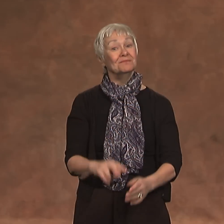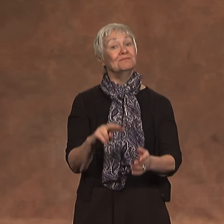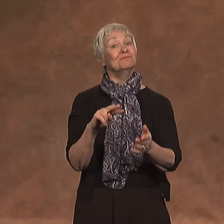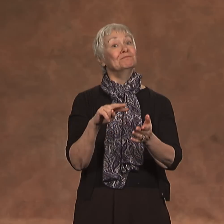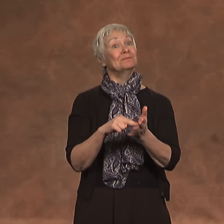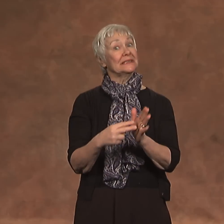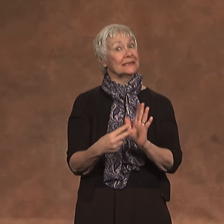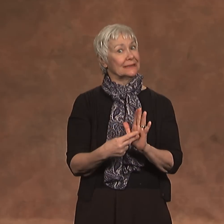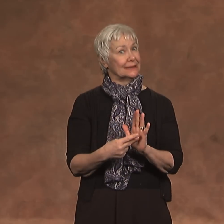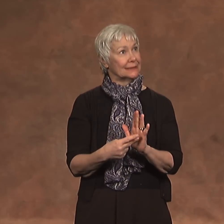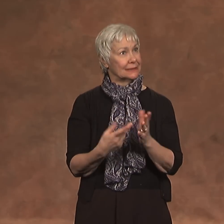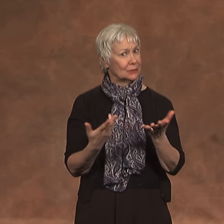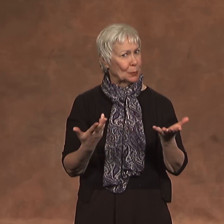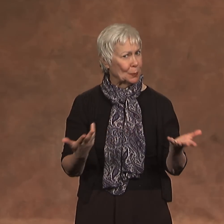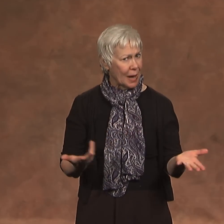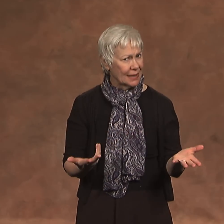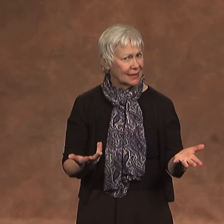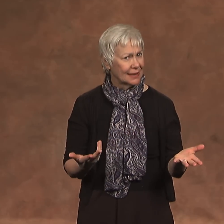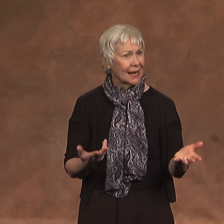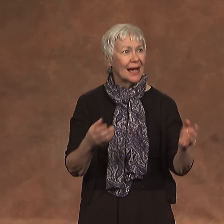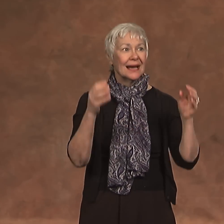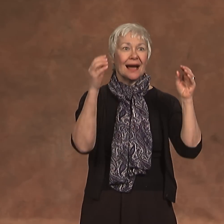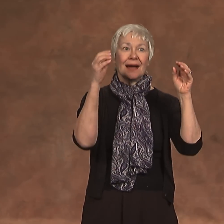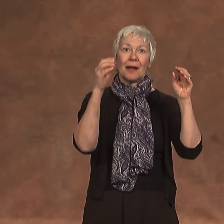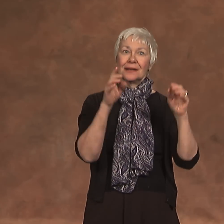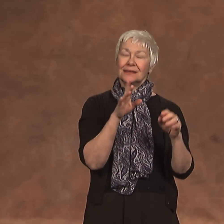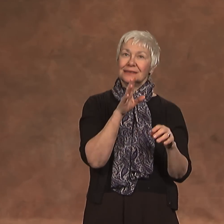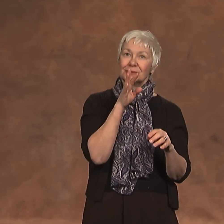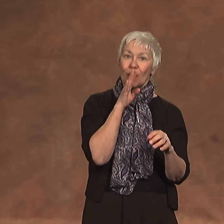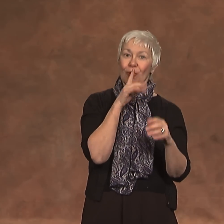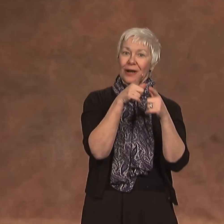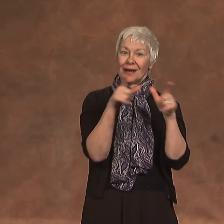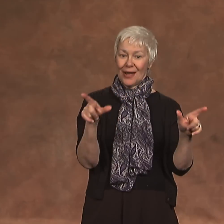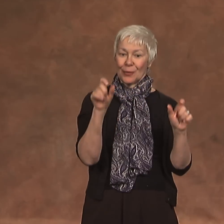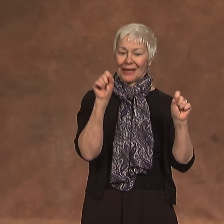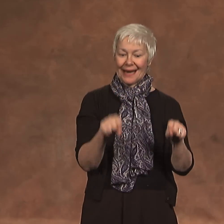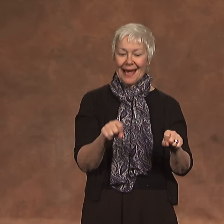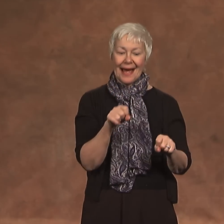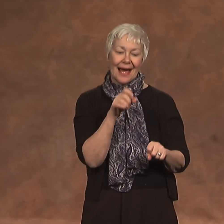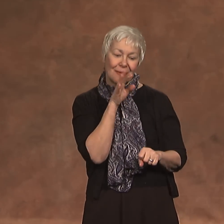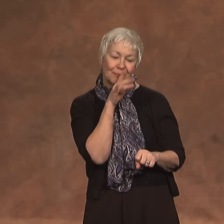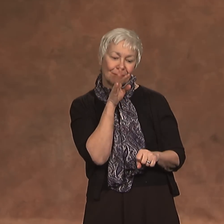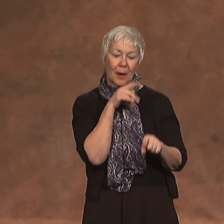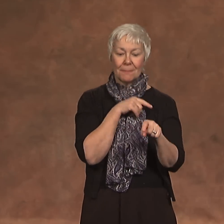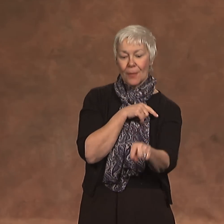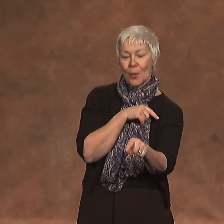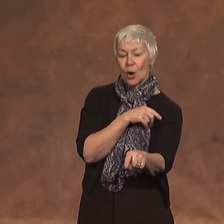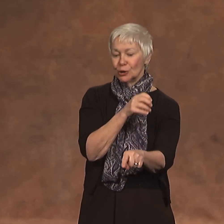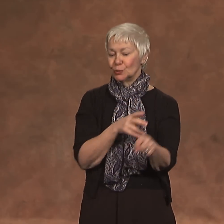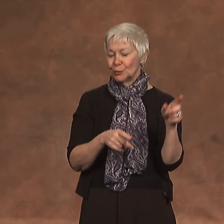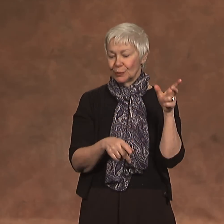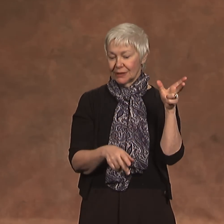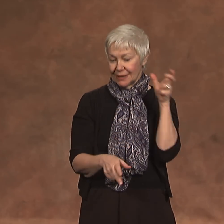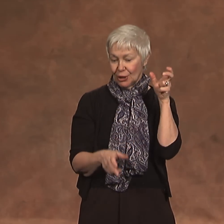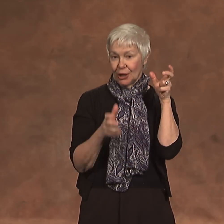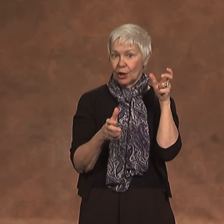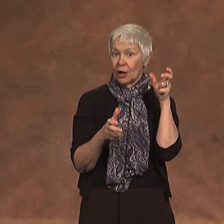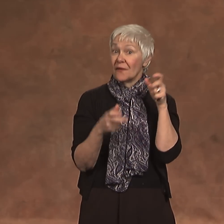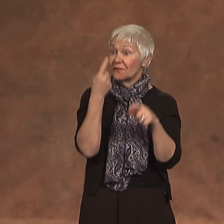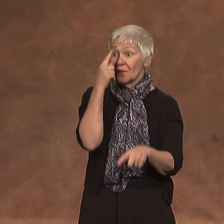In general, for a hearing child, they can access the reading of a book by auditorily listening and visually attending to the book at the same time. For